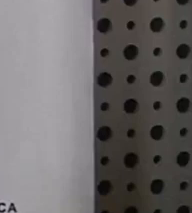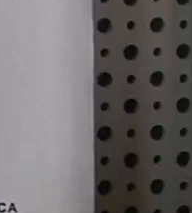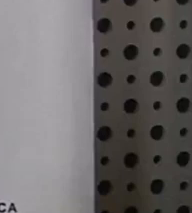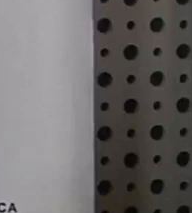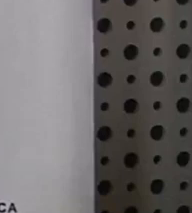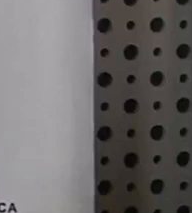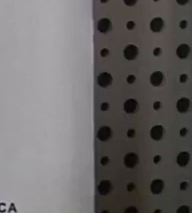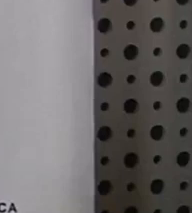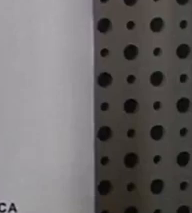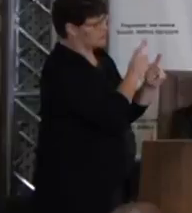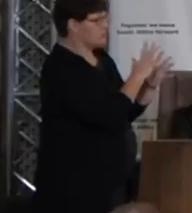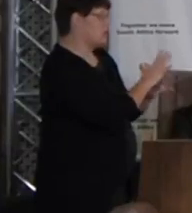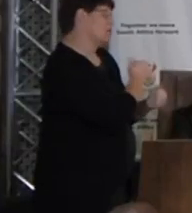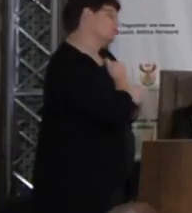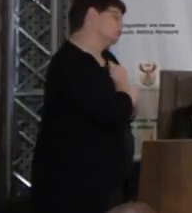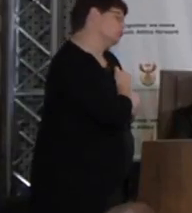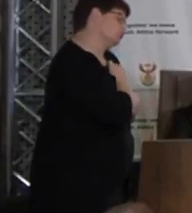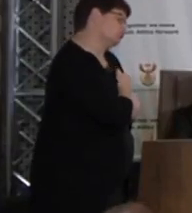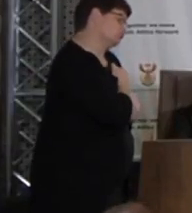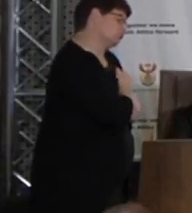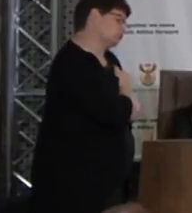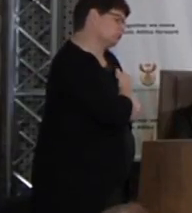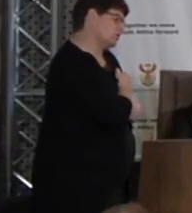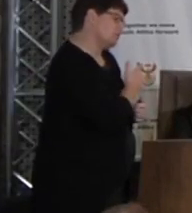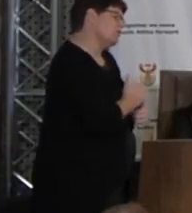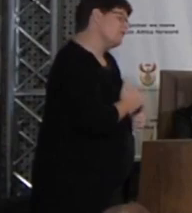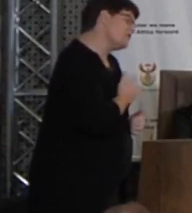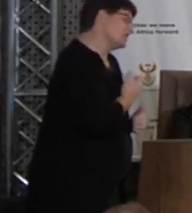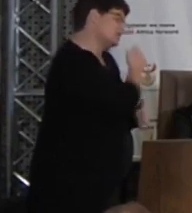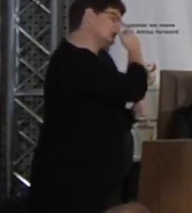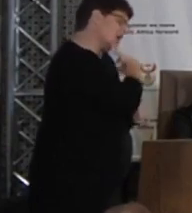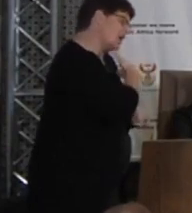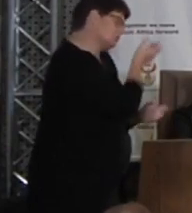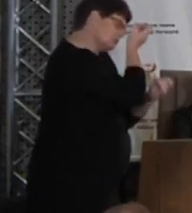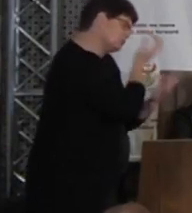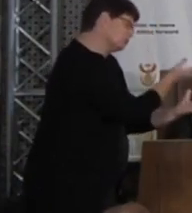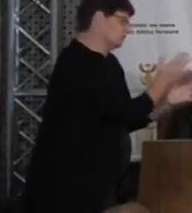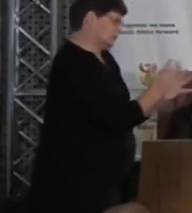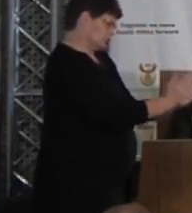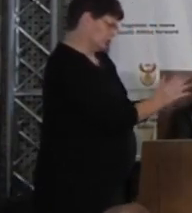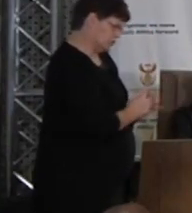kulabo abaphatheke kabi kule nsuku, kodwa-ke sibe sesibona ukuthi kuyinkinga.